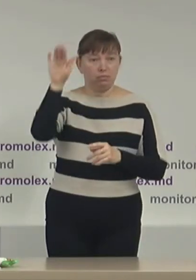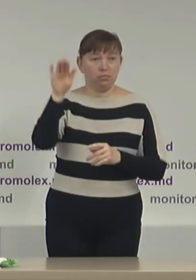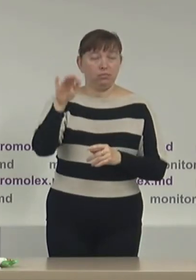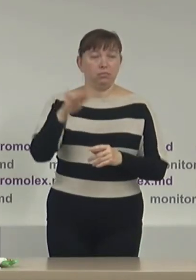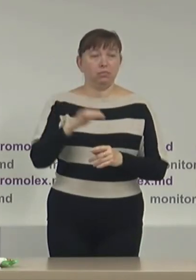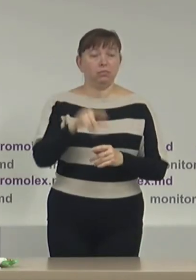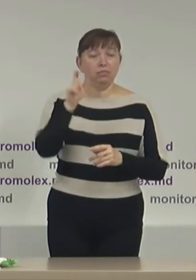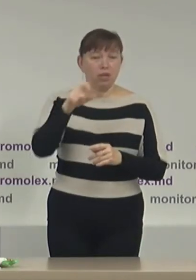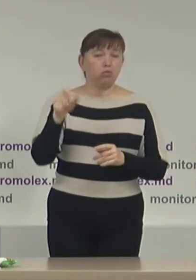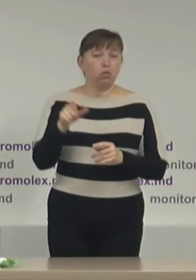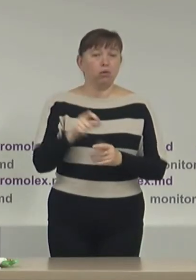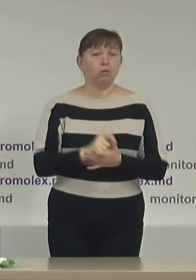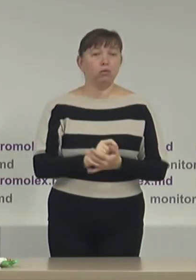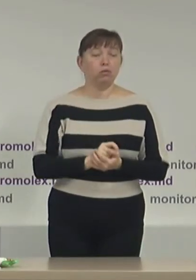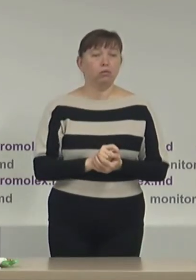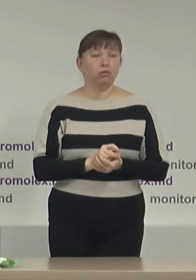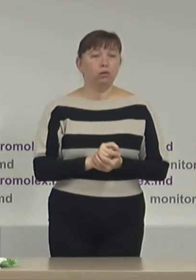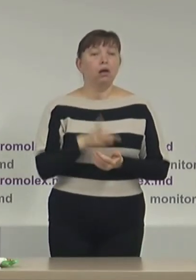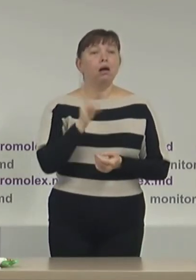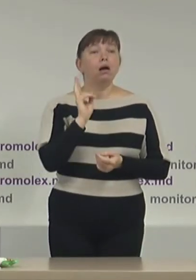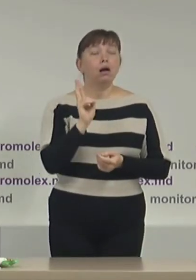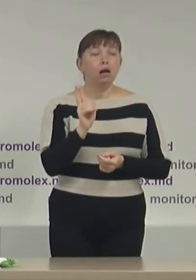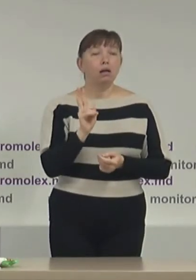unauthorized involvement of